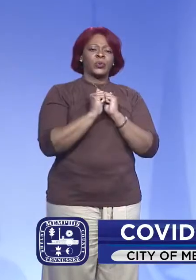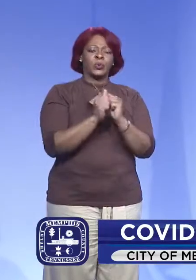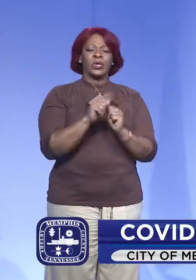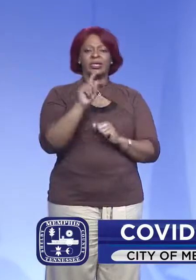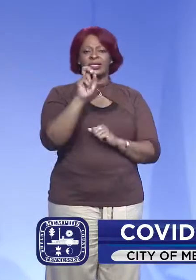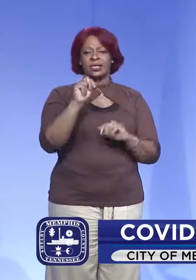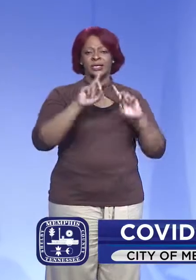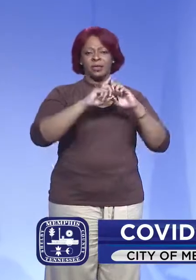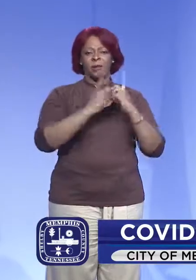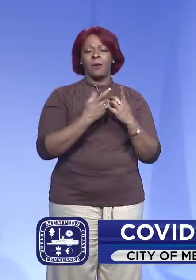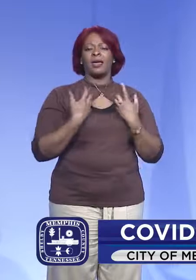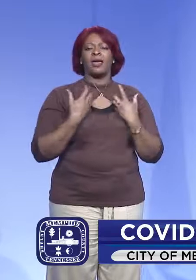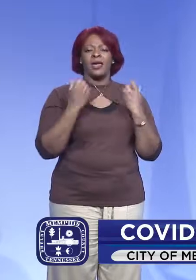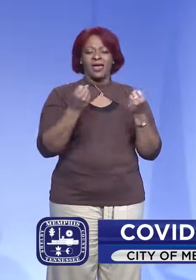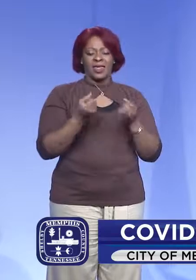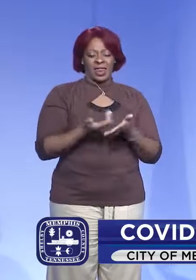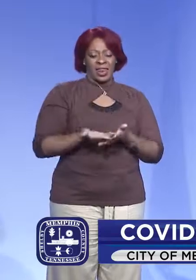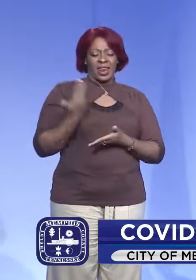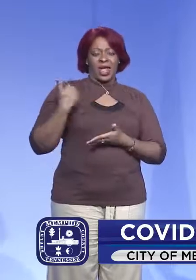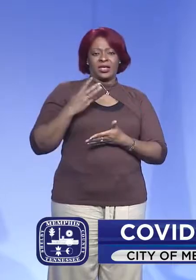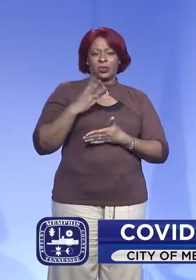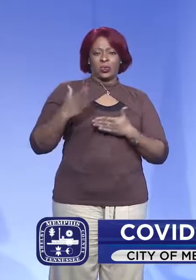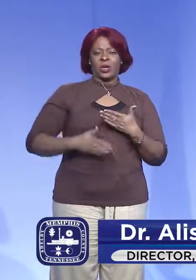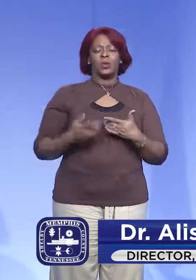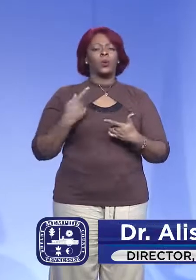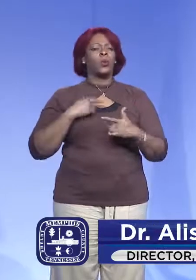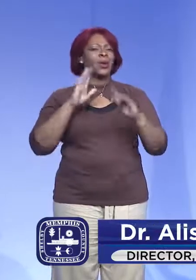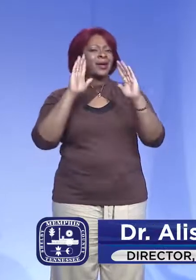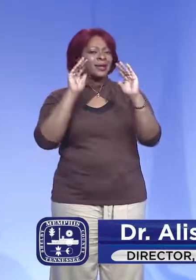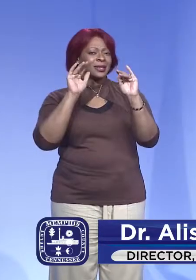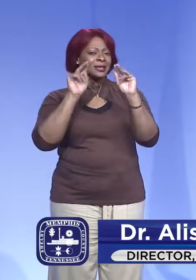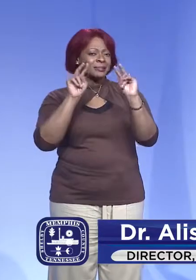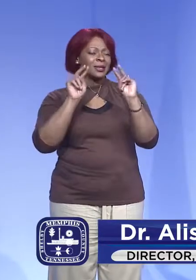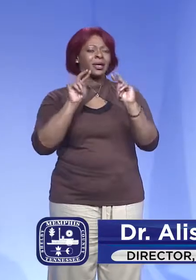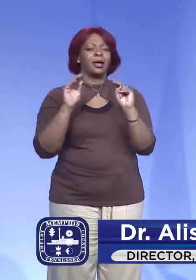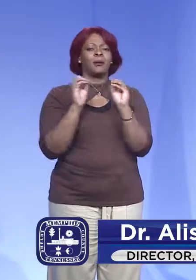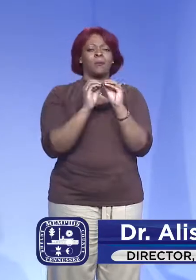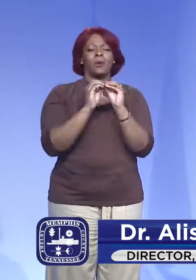Tennessee Department of Health this past weekend, we anticipate